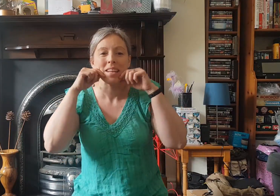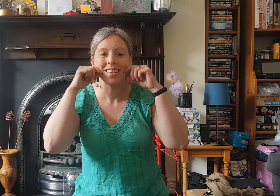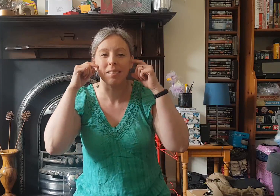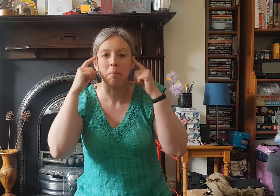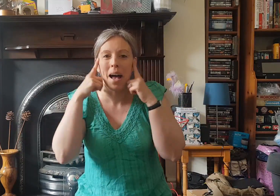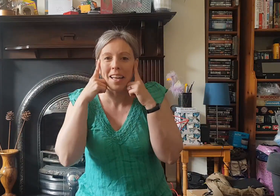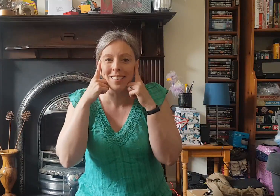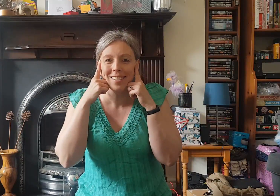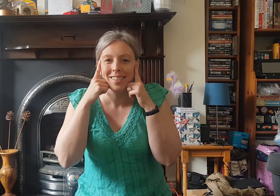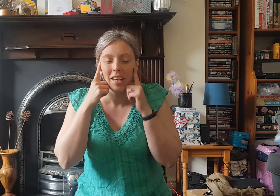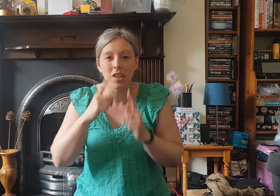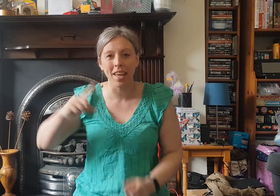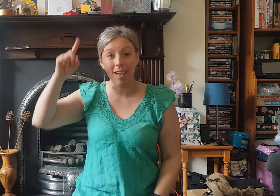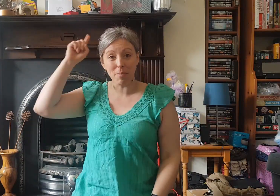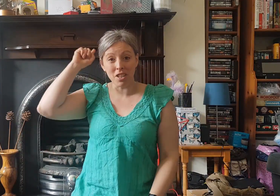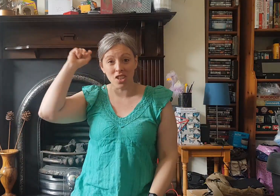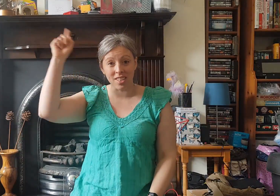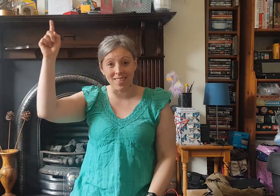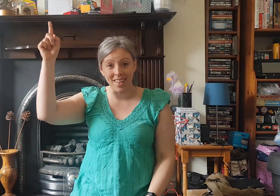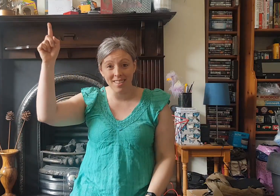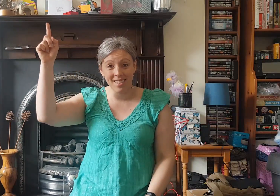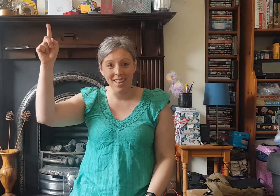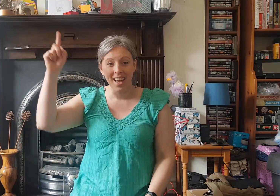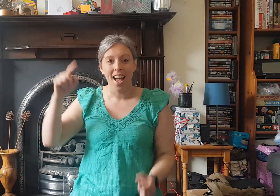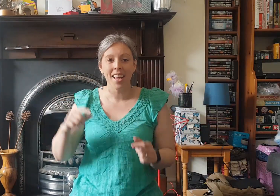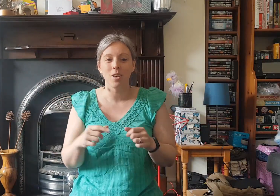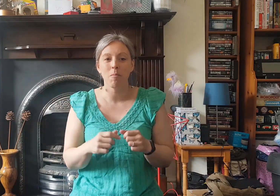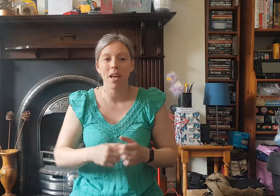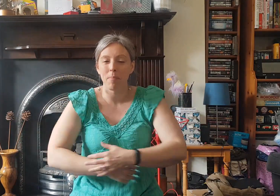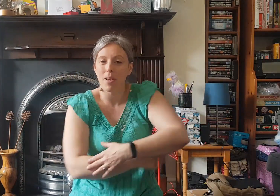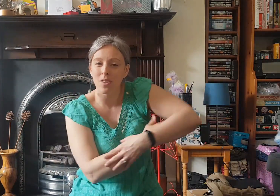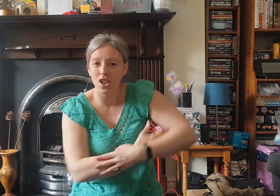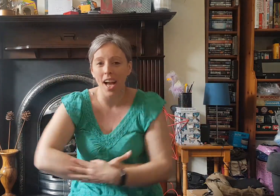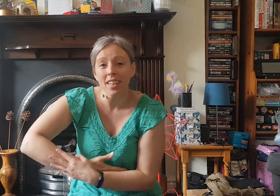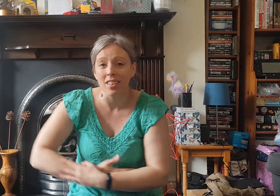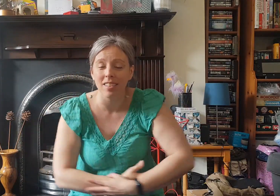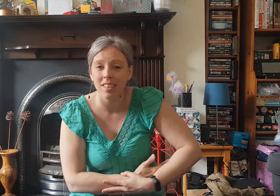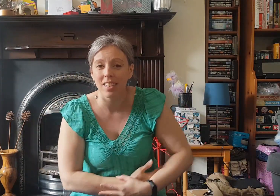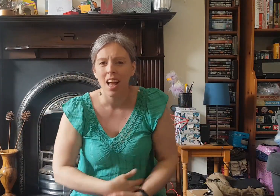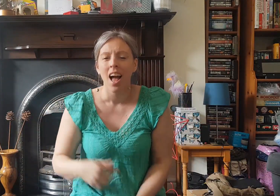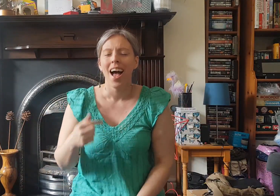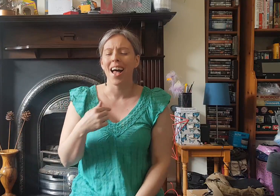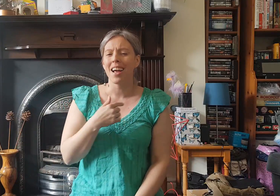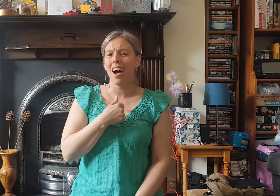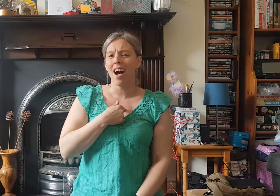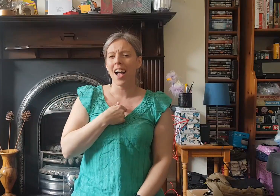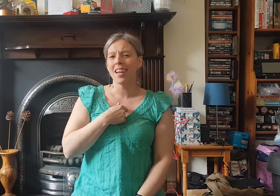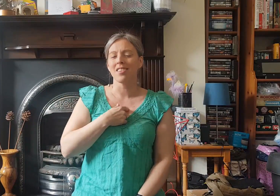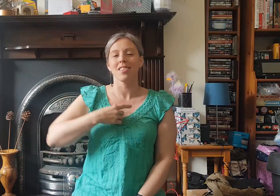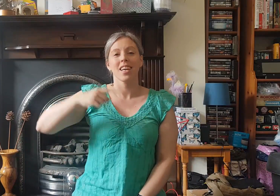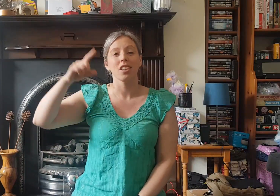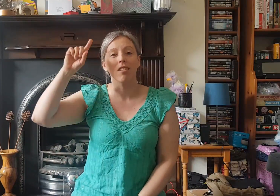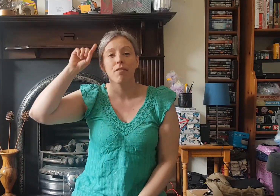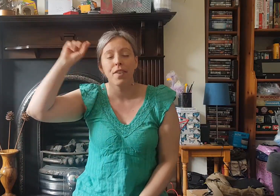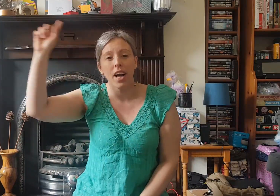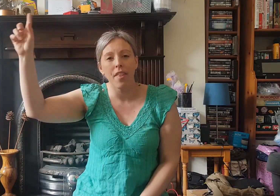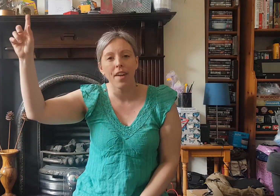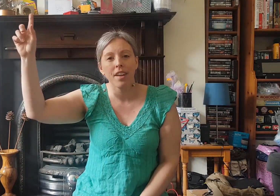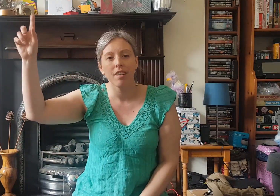smile you gave me jesus and you made me your child and i just thank you father for